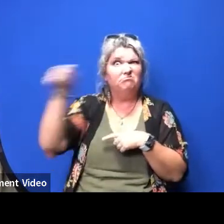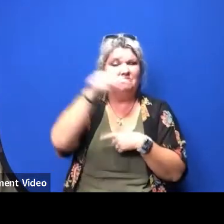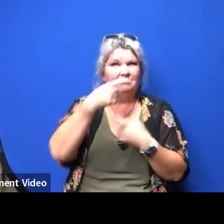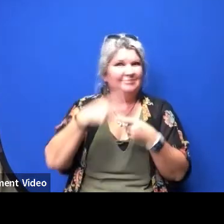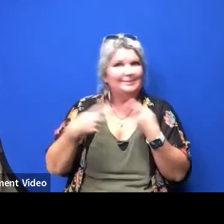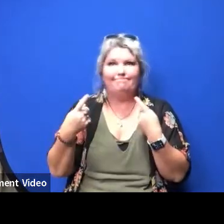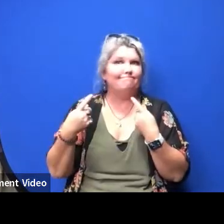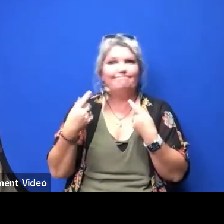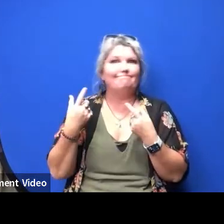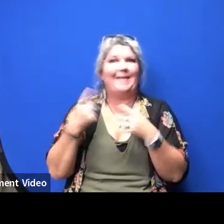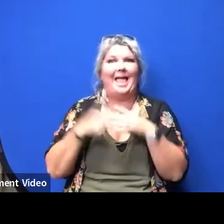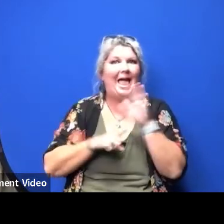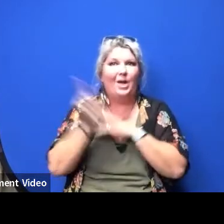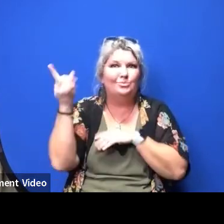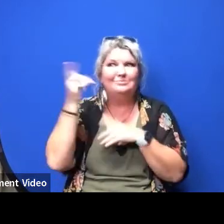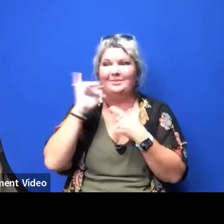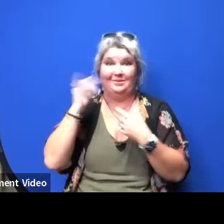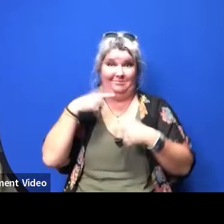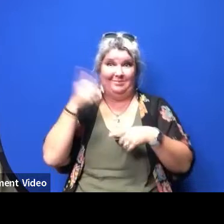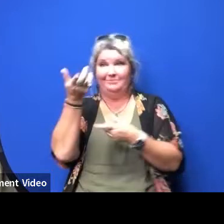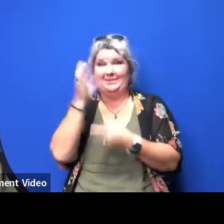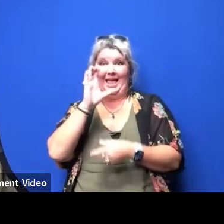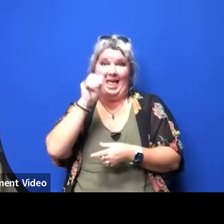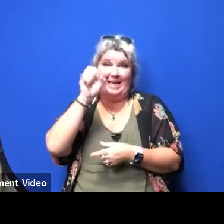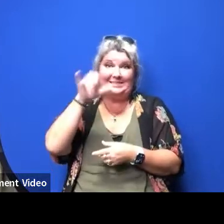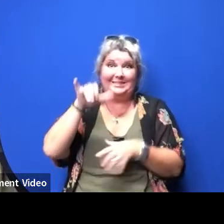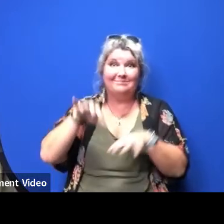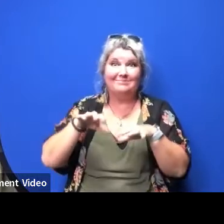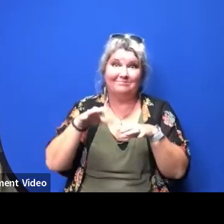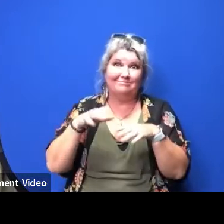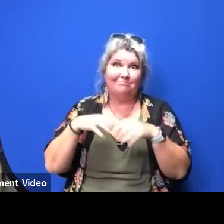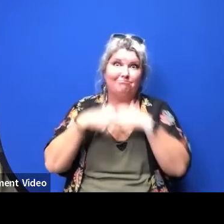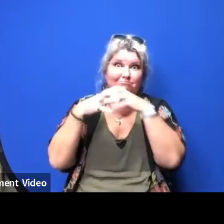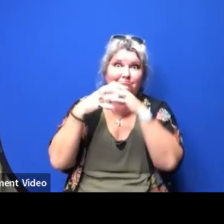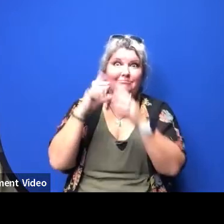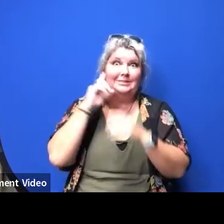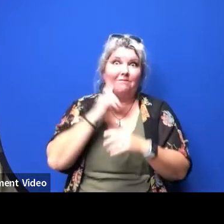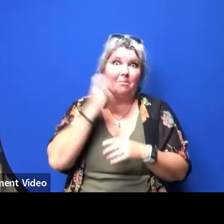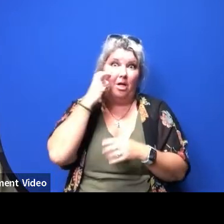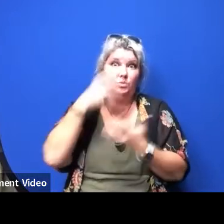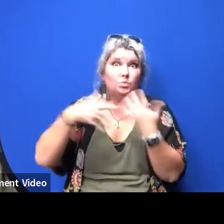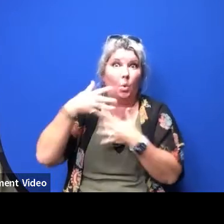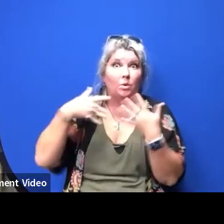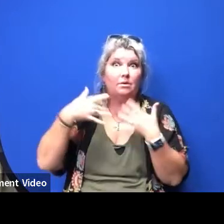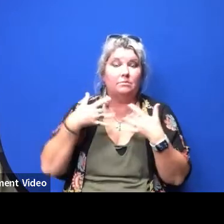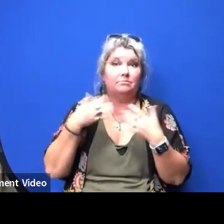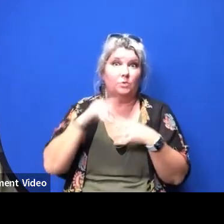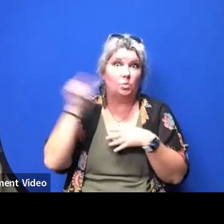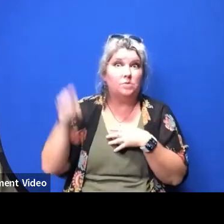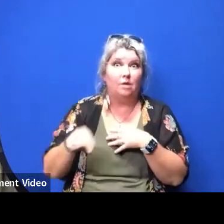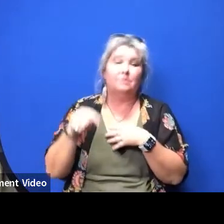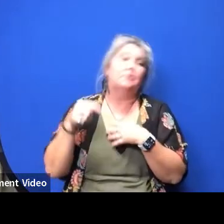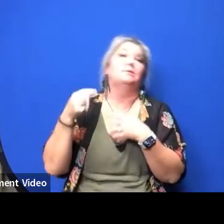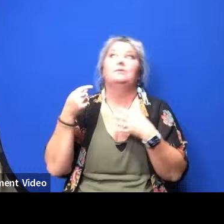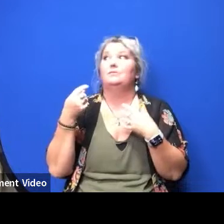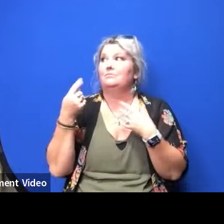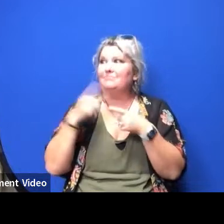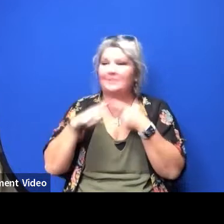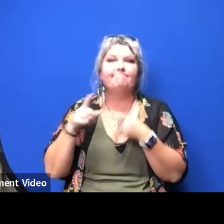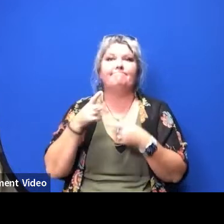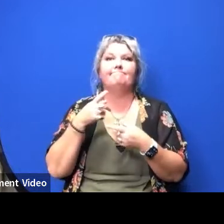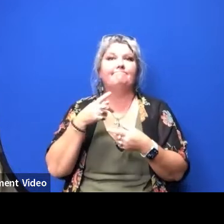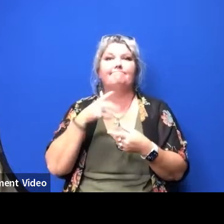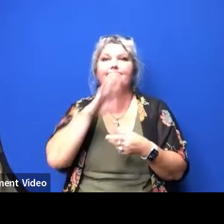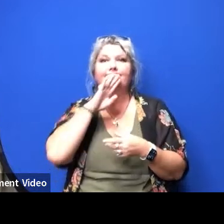From what I know from the deafblind community living in Tucson, we like to go out. You know, Casey and I like to go